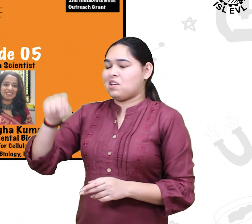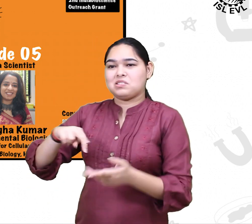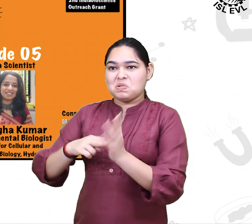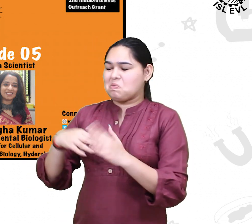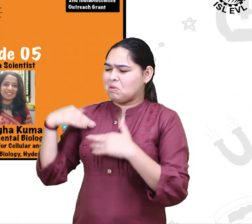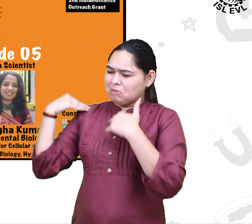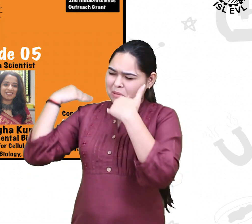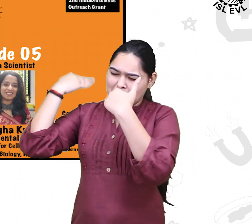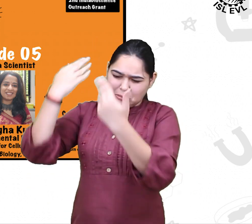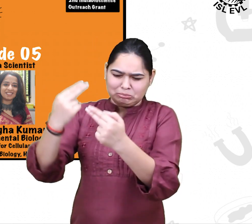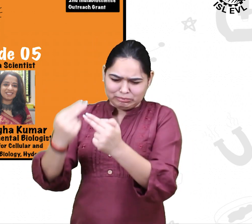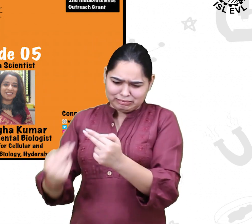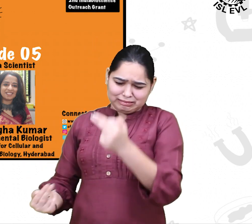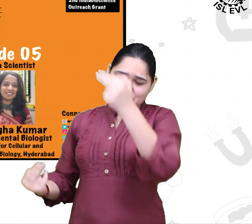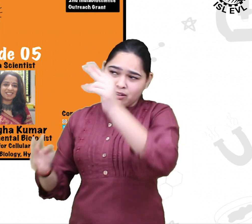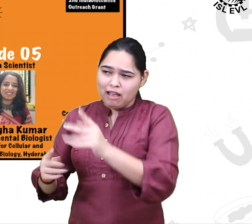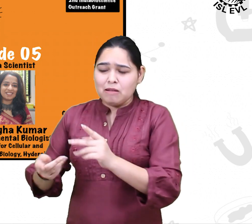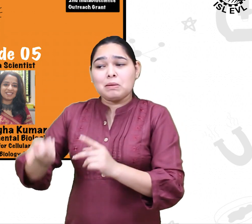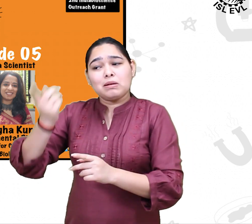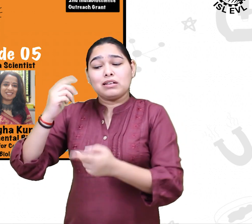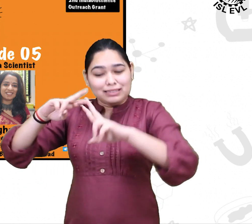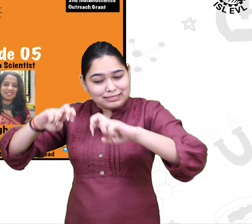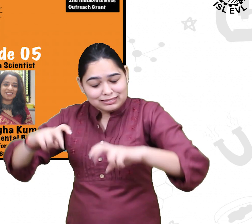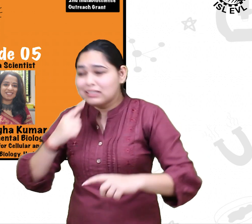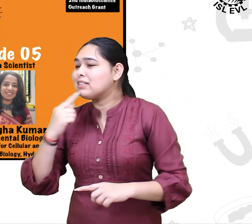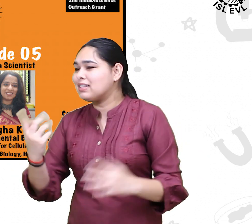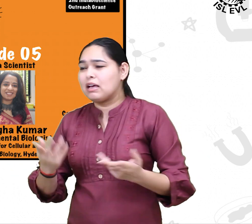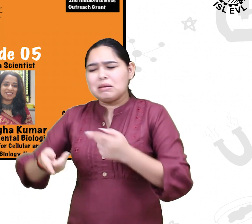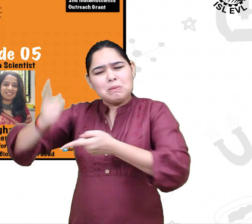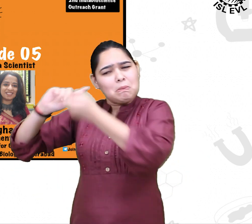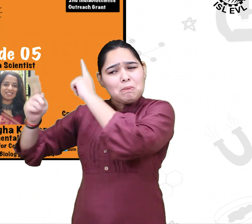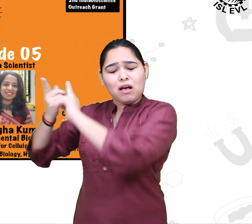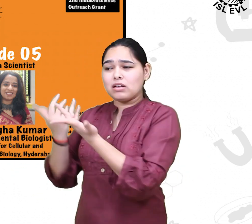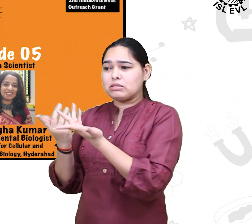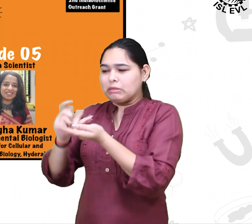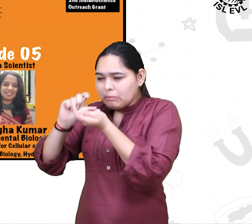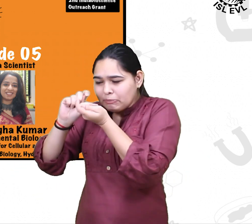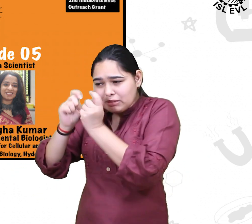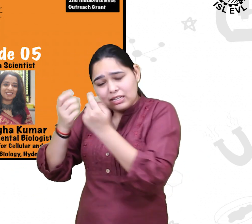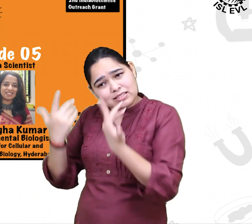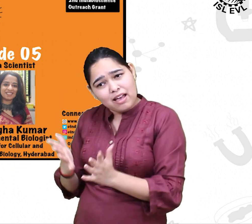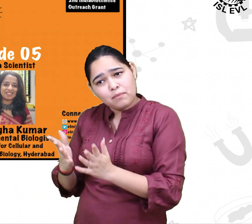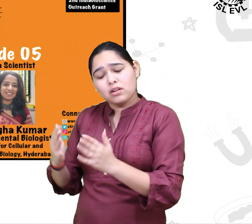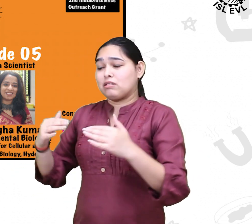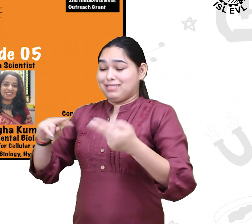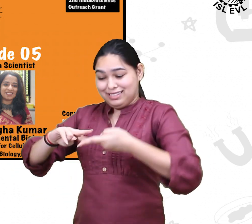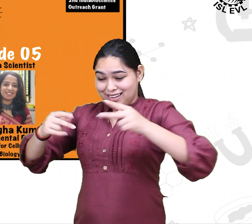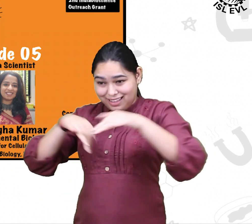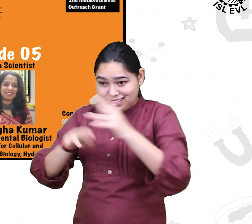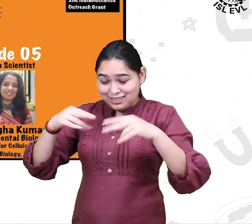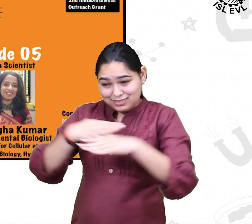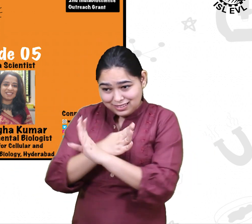of years. Researchers say that some snakes of the past had a mutation in a gene which